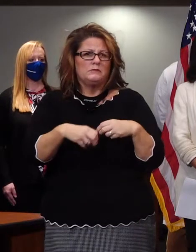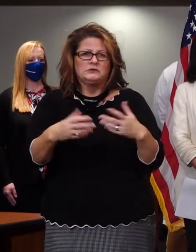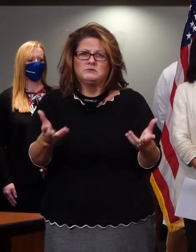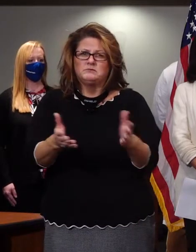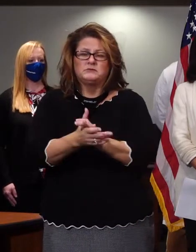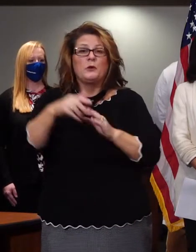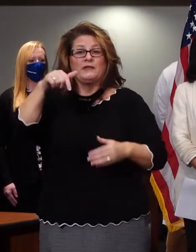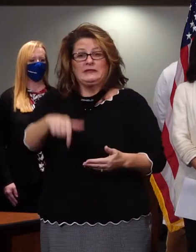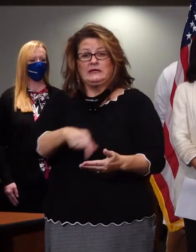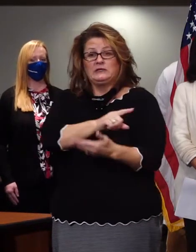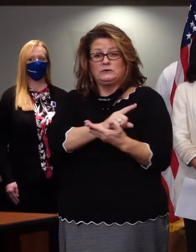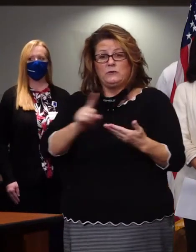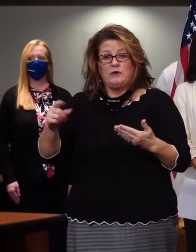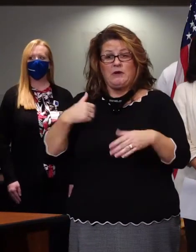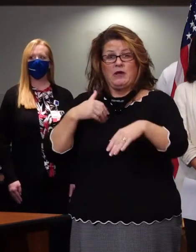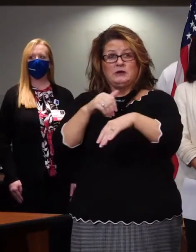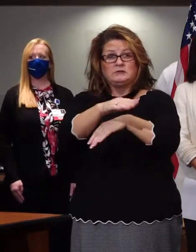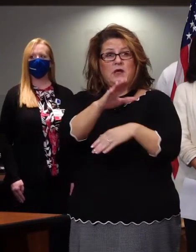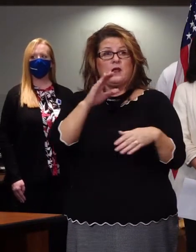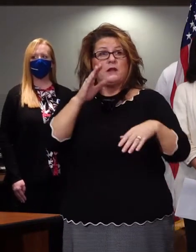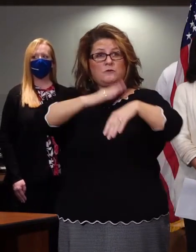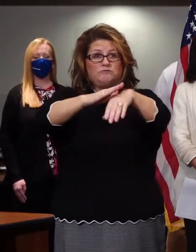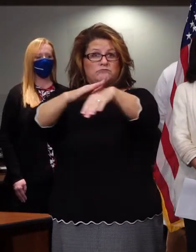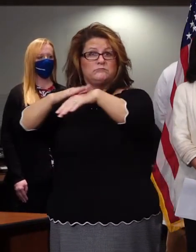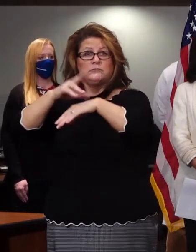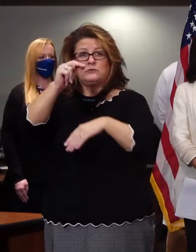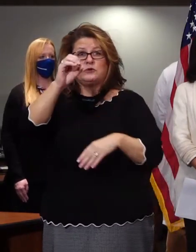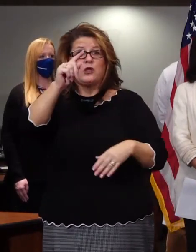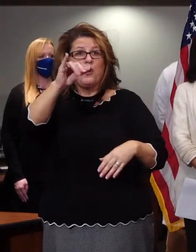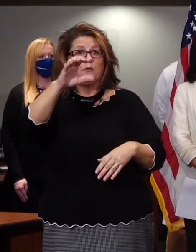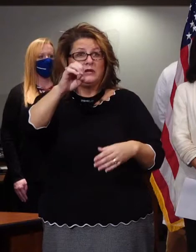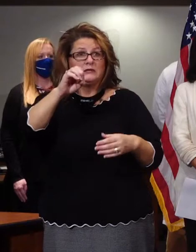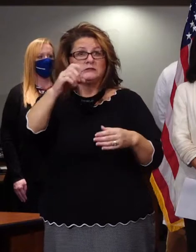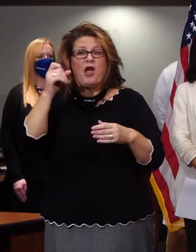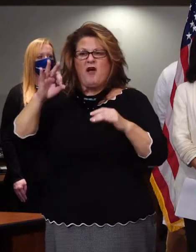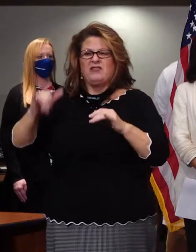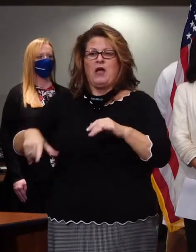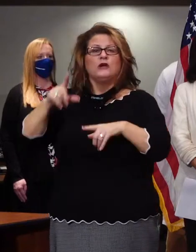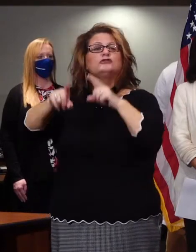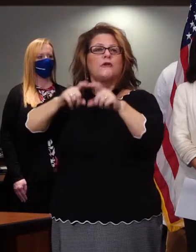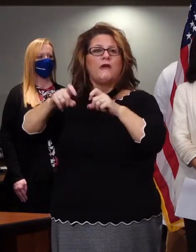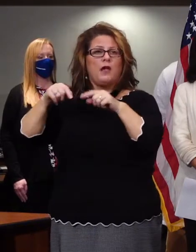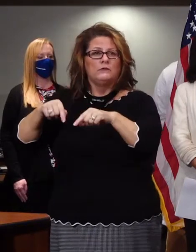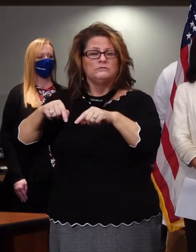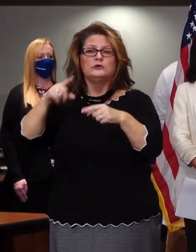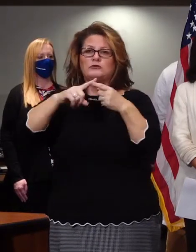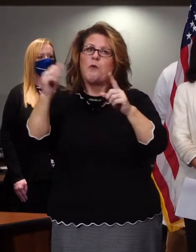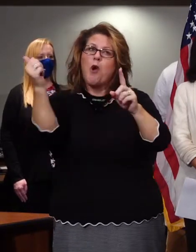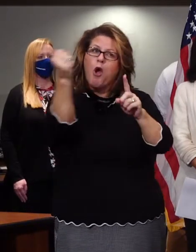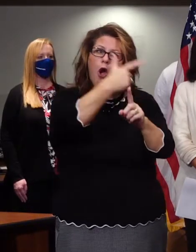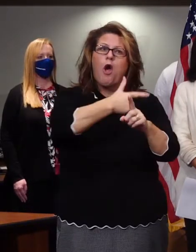sent a notice of upcoming results of this survey to every school district superintendent in the state